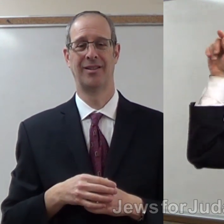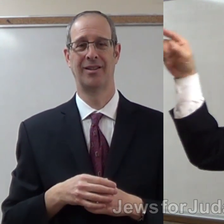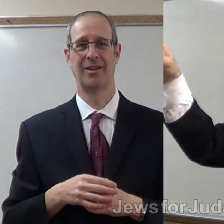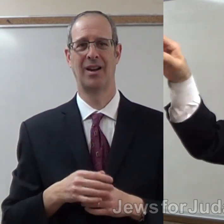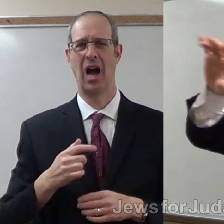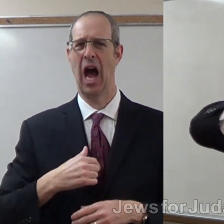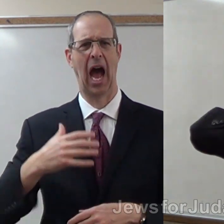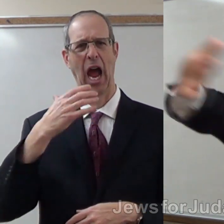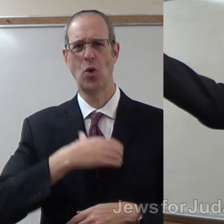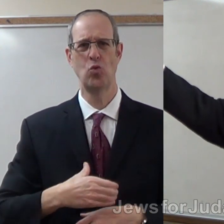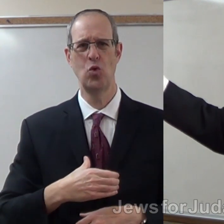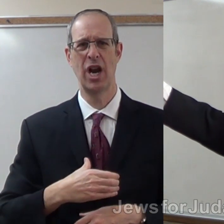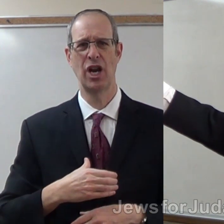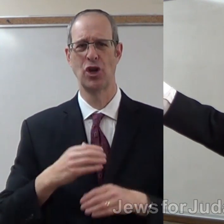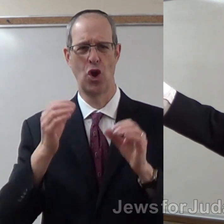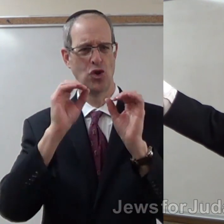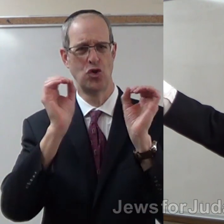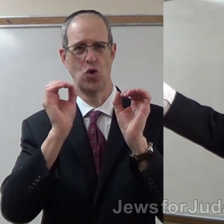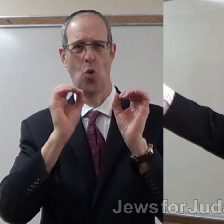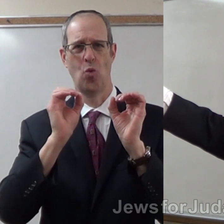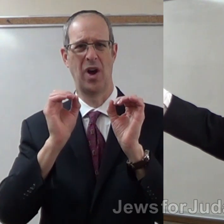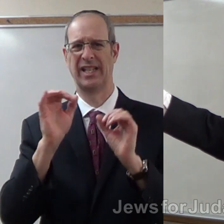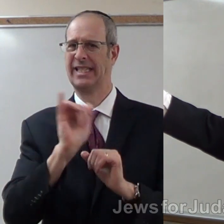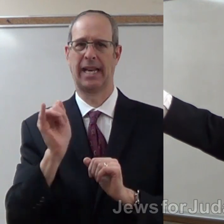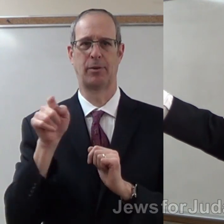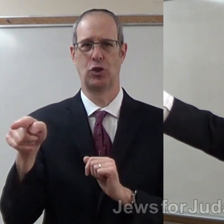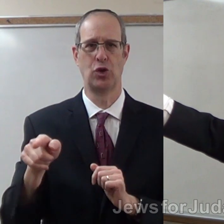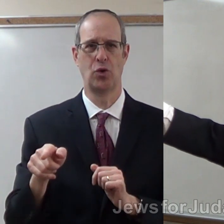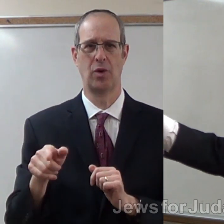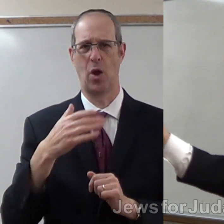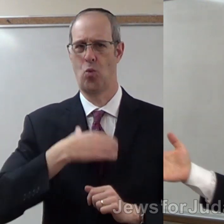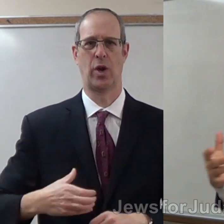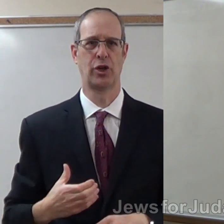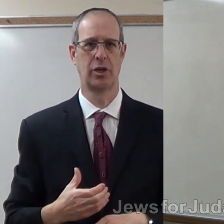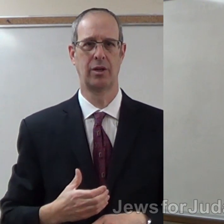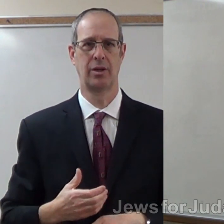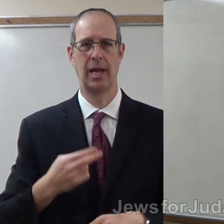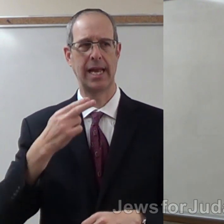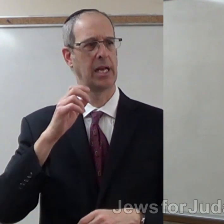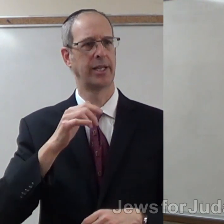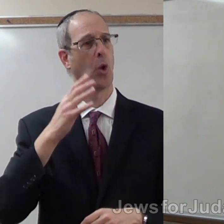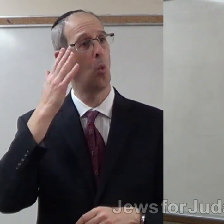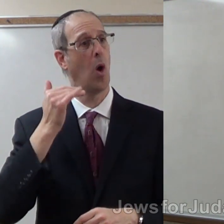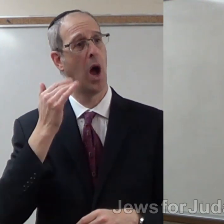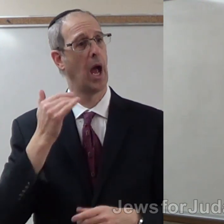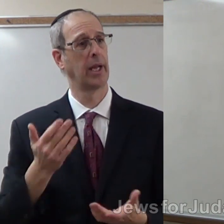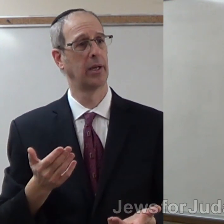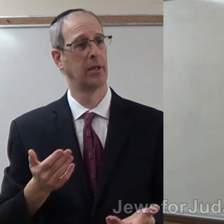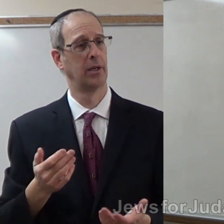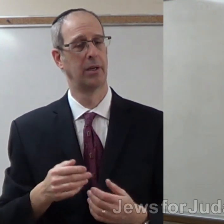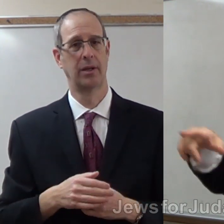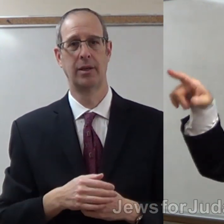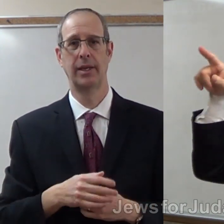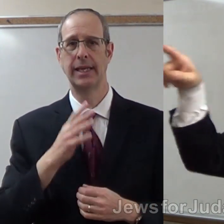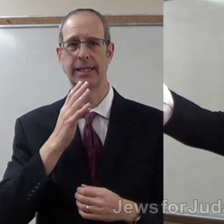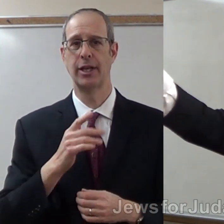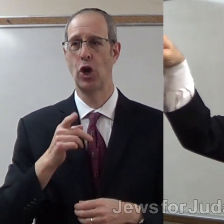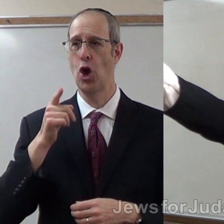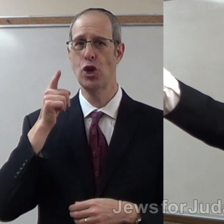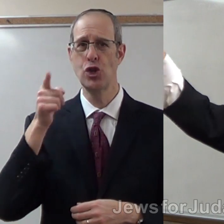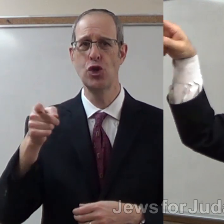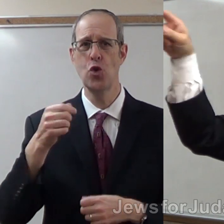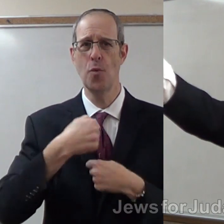And I wish there was no one in the world like you. And Hillel says, why? He says, because